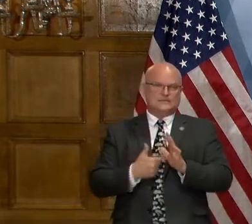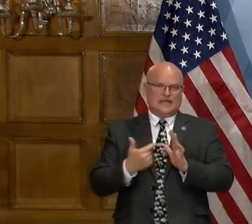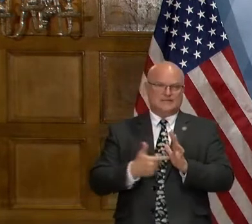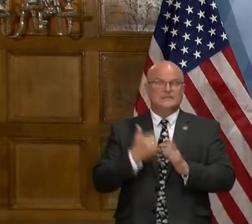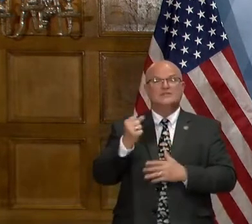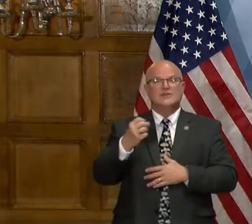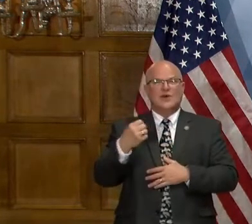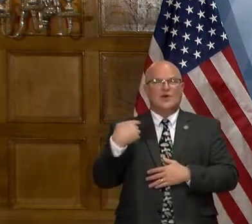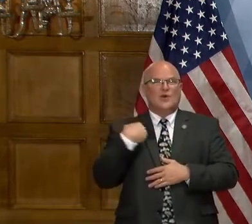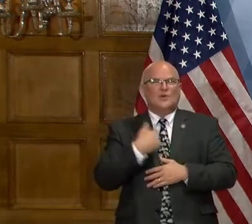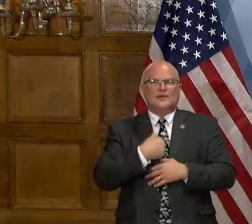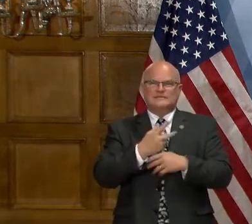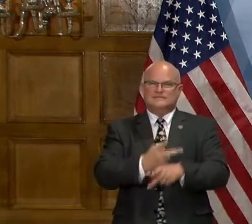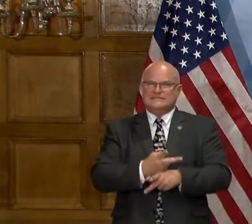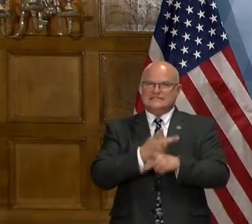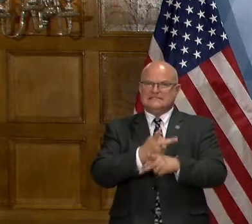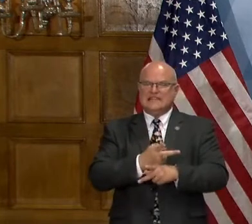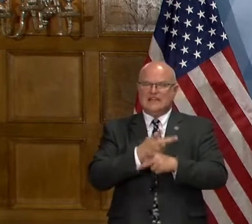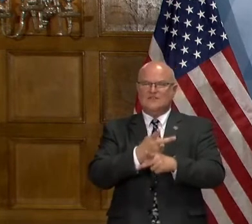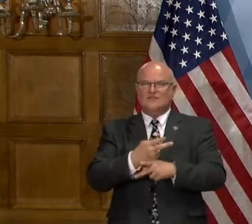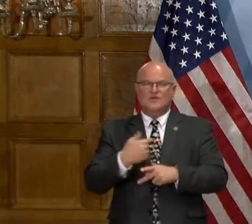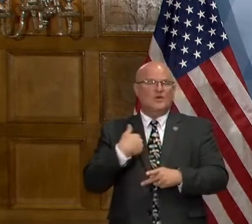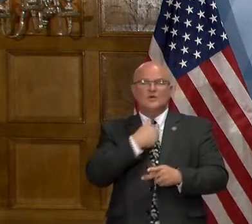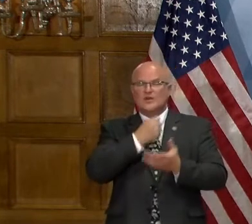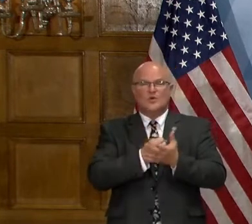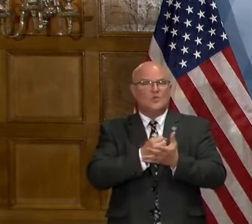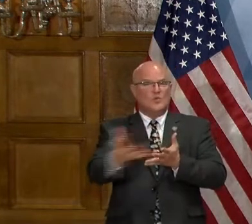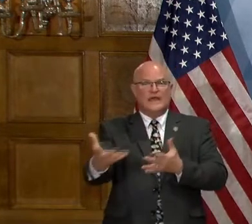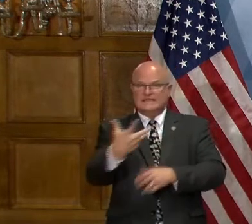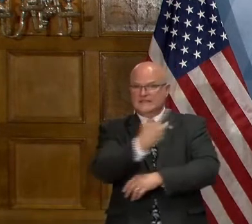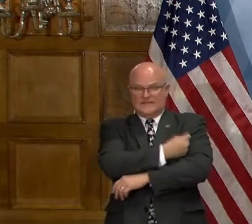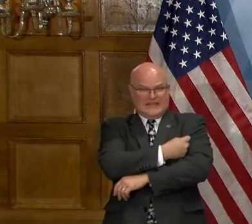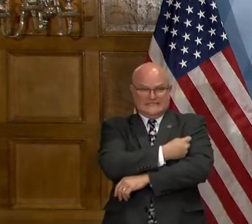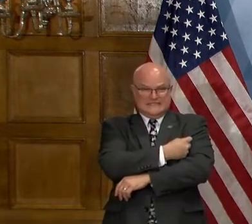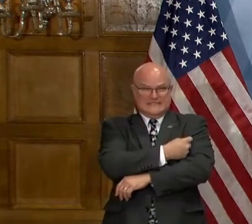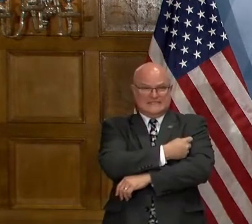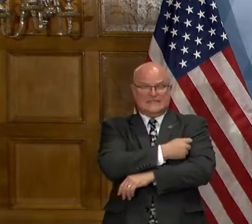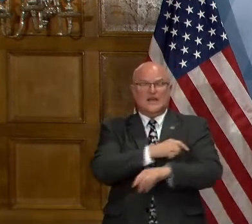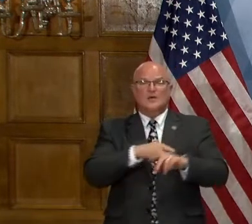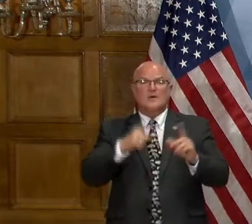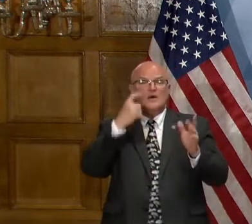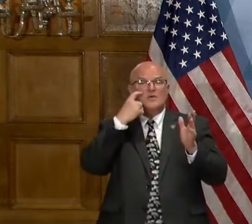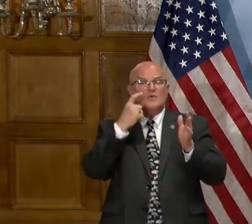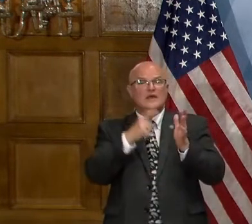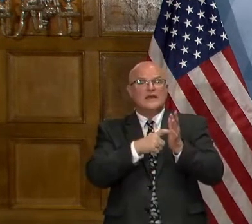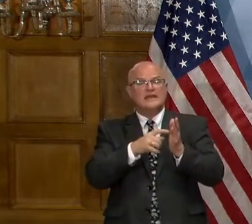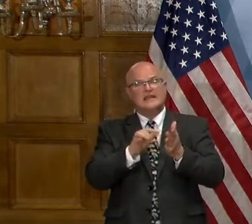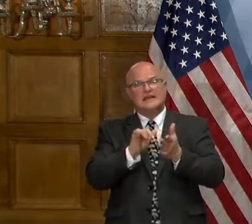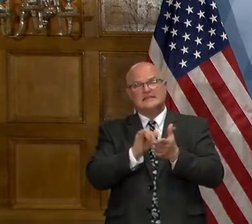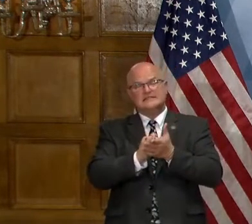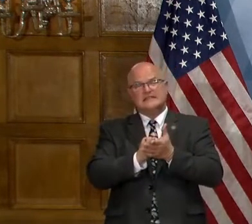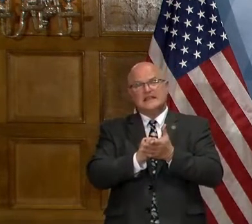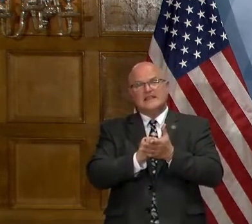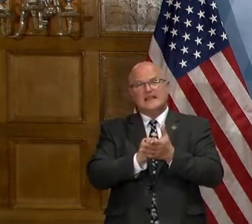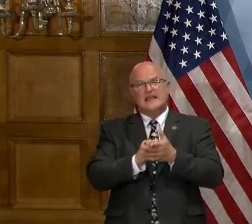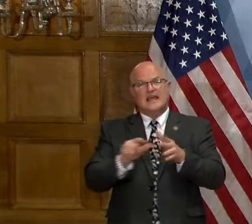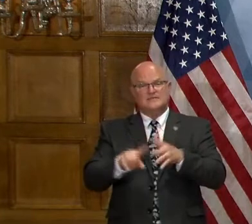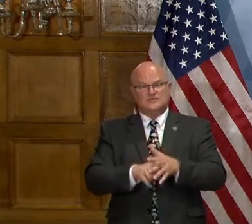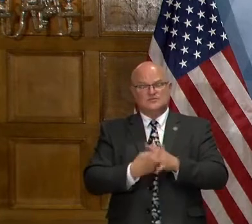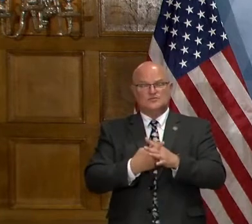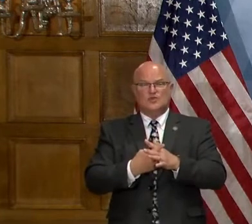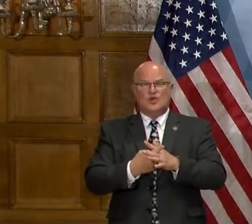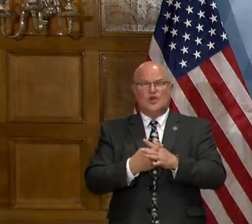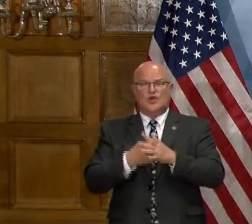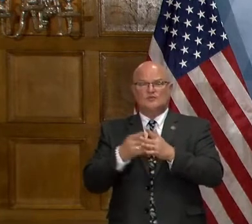And so we have been very careful. We don't waste any of the vaccines, but we recognize that as you start